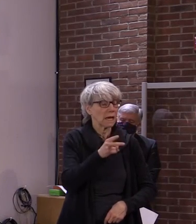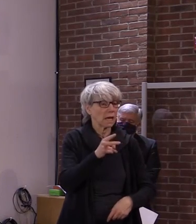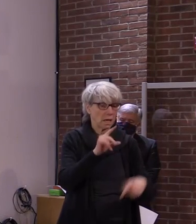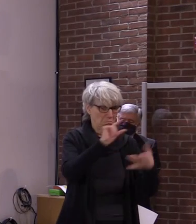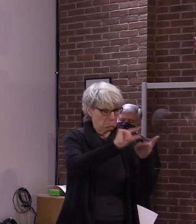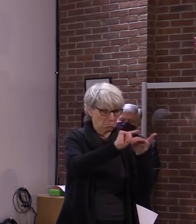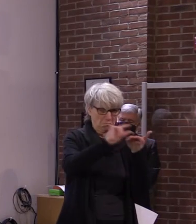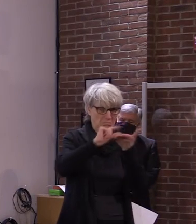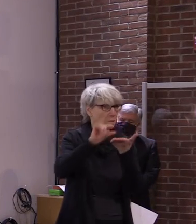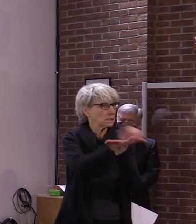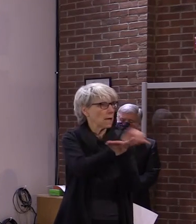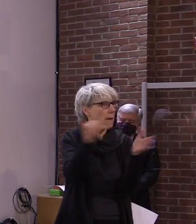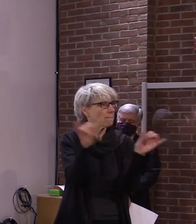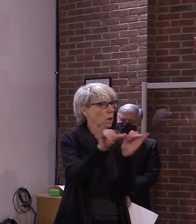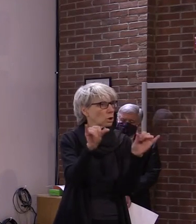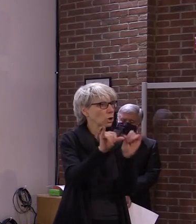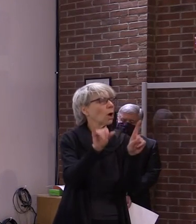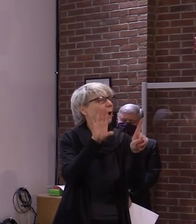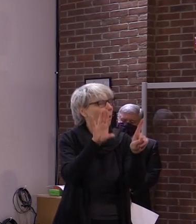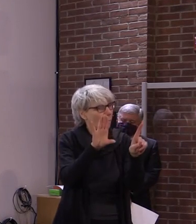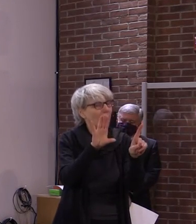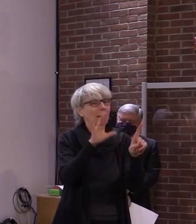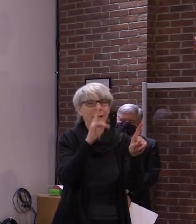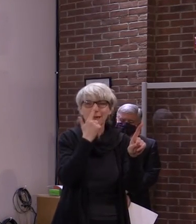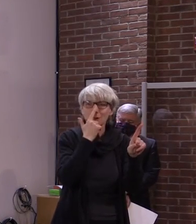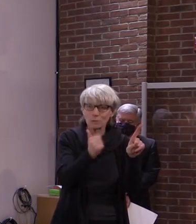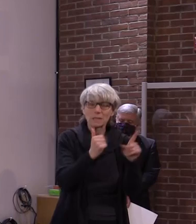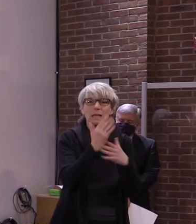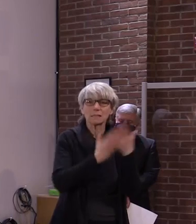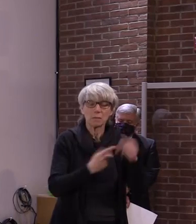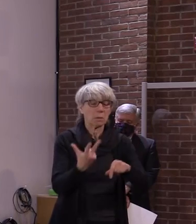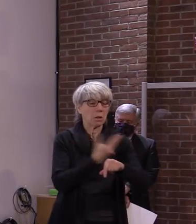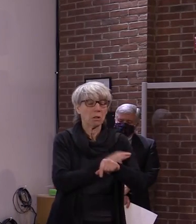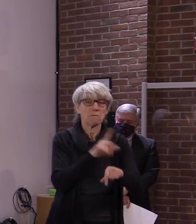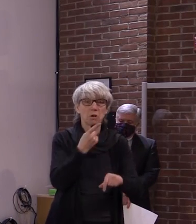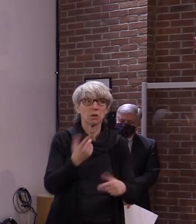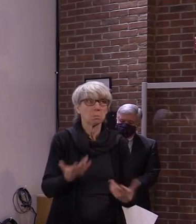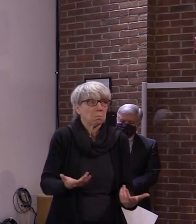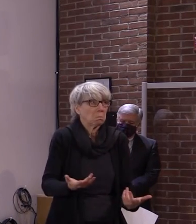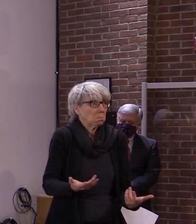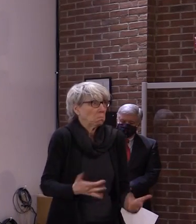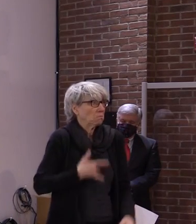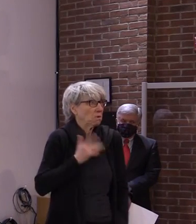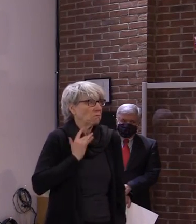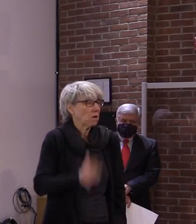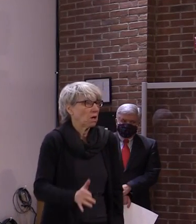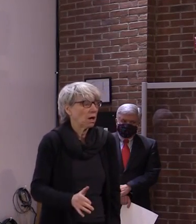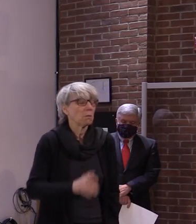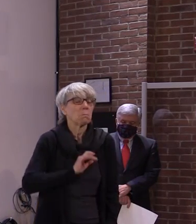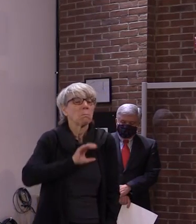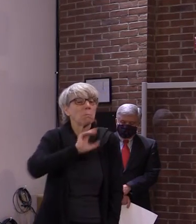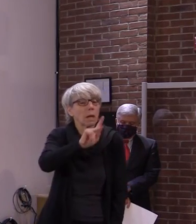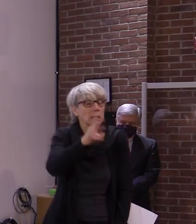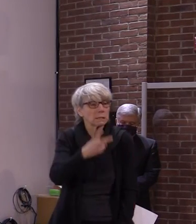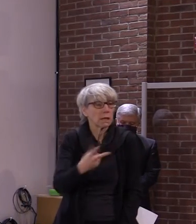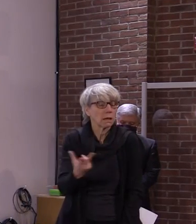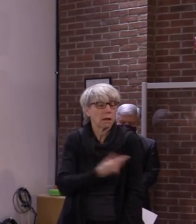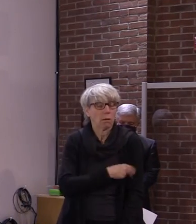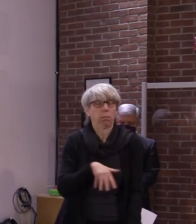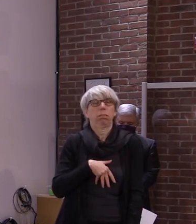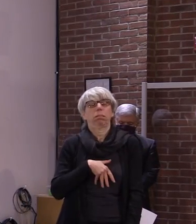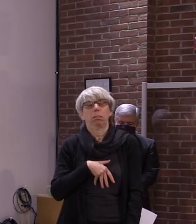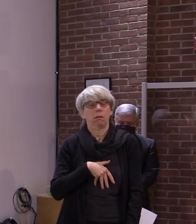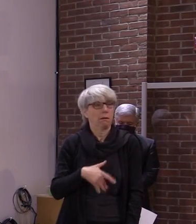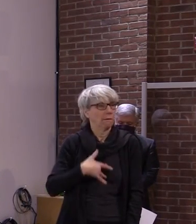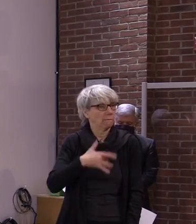stronger side effects after the second shot. Generally speaking, this is your body's immune reaction to that boost in